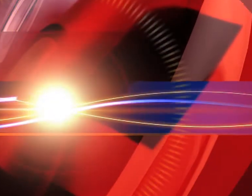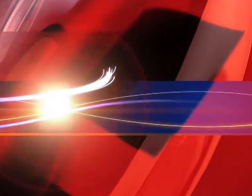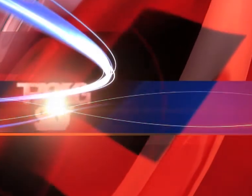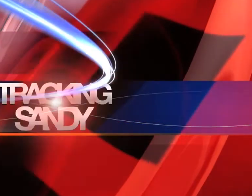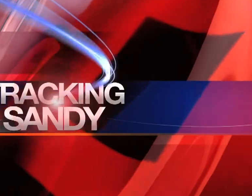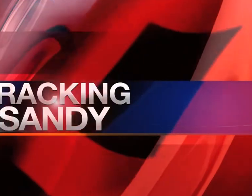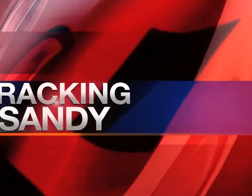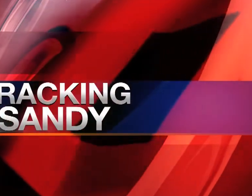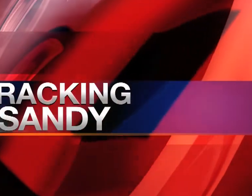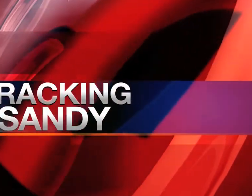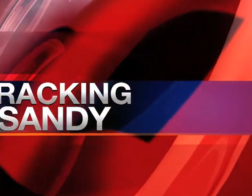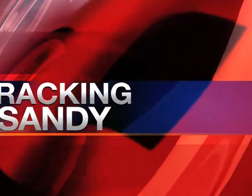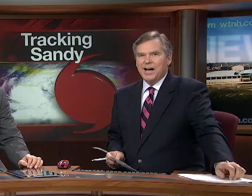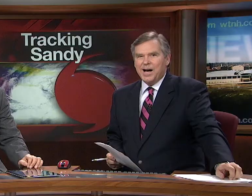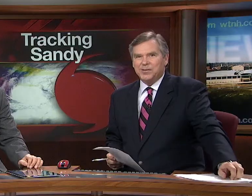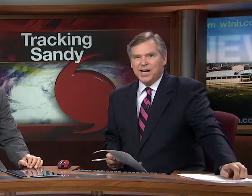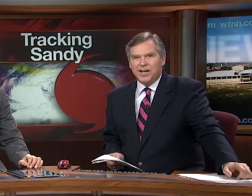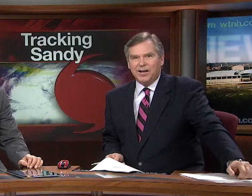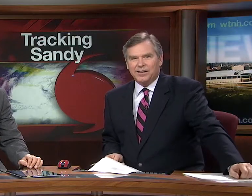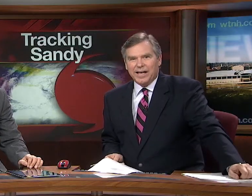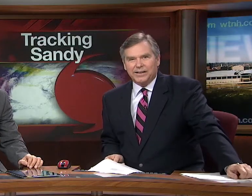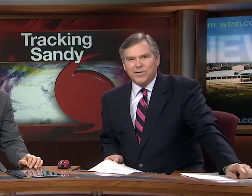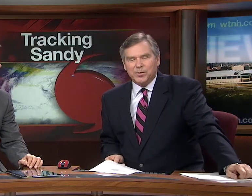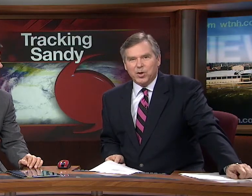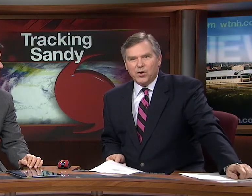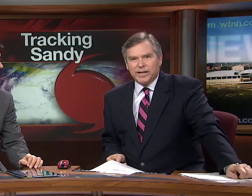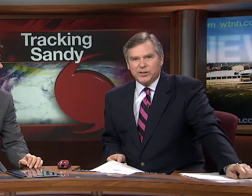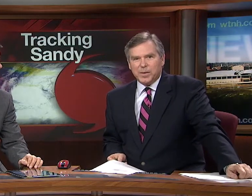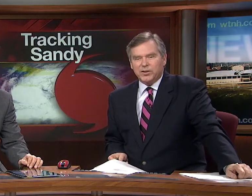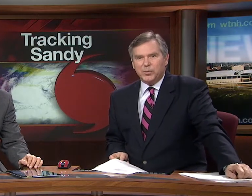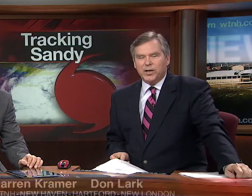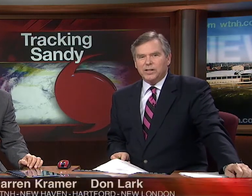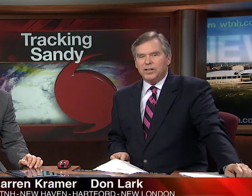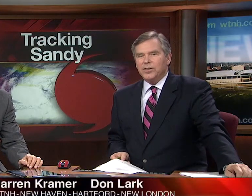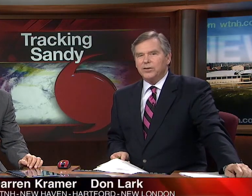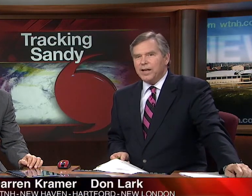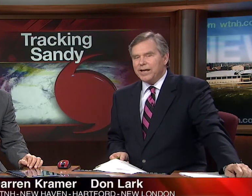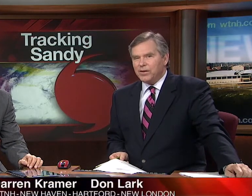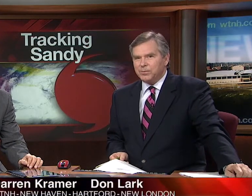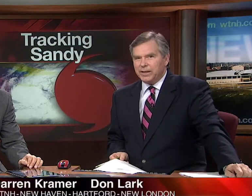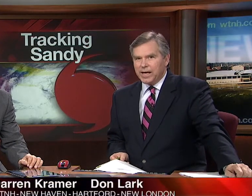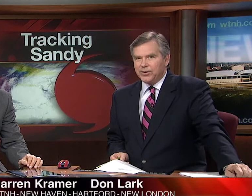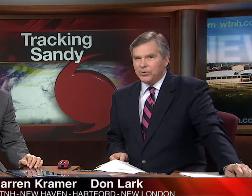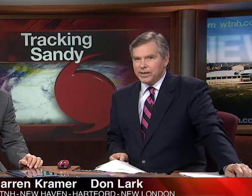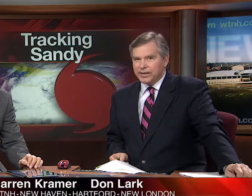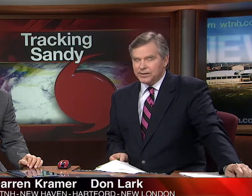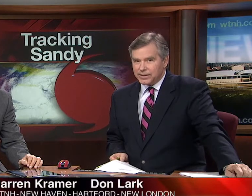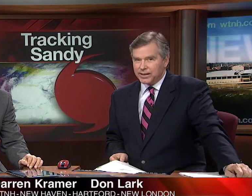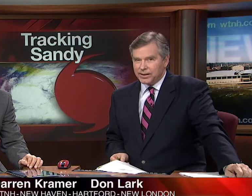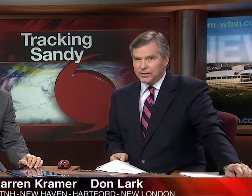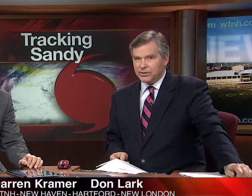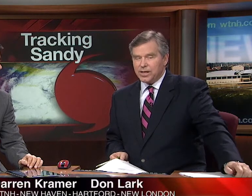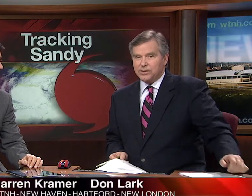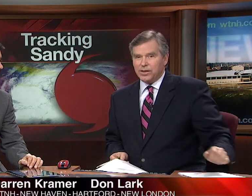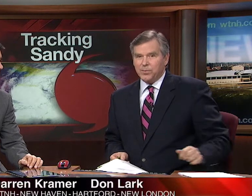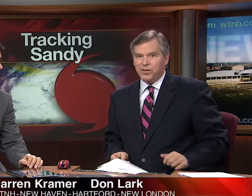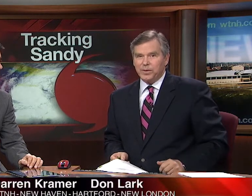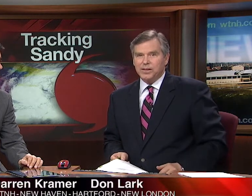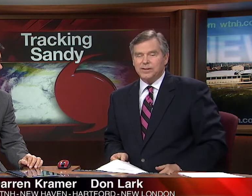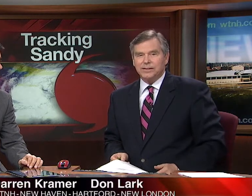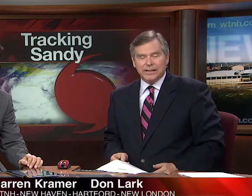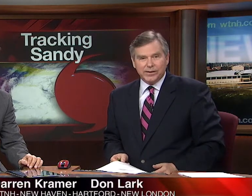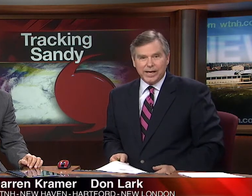Glad you're with us tonight. I'm Darren Kramer. I'm Don Lark, and Governor Malloy expected to bring us another live update on Hurricane Sandy in just a